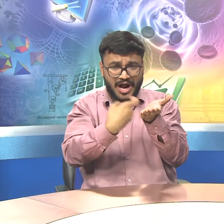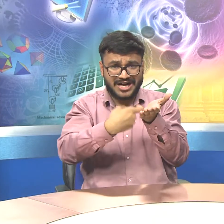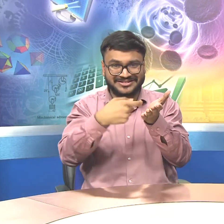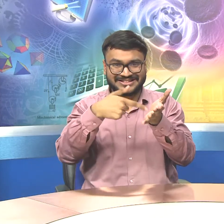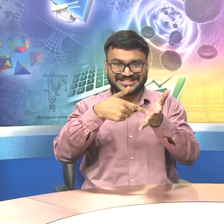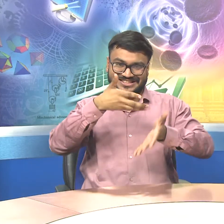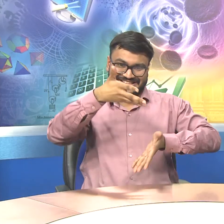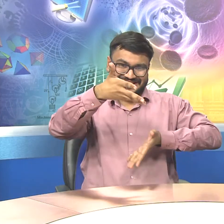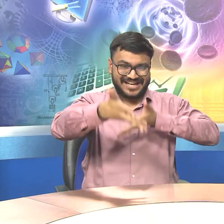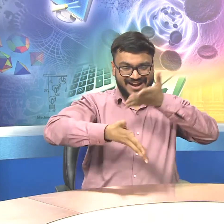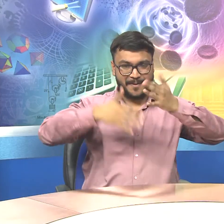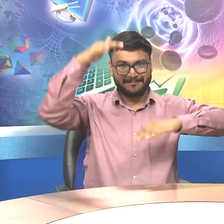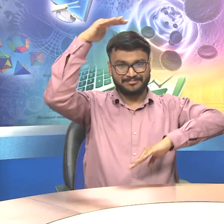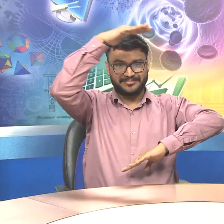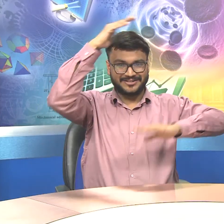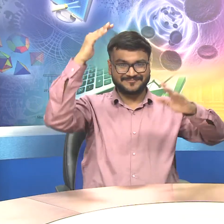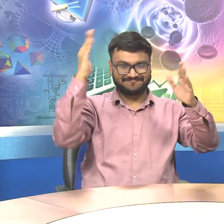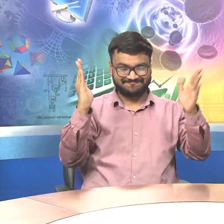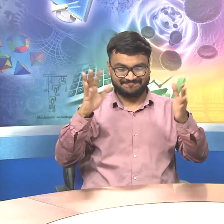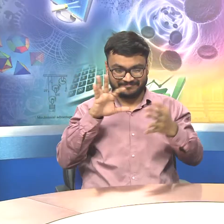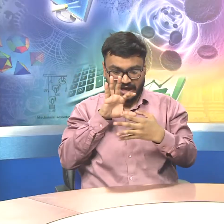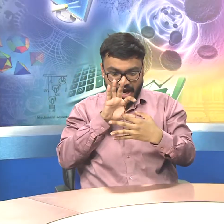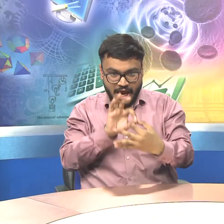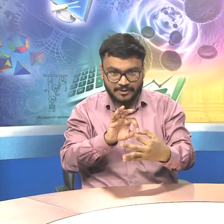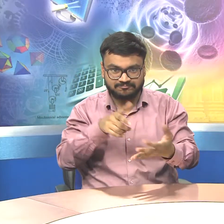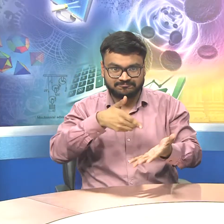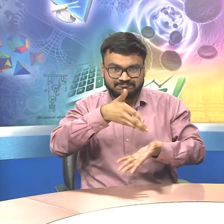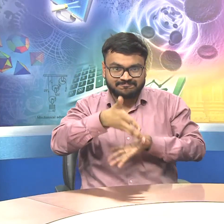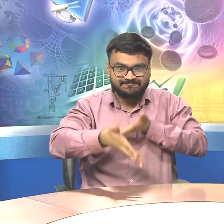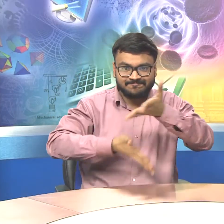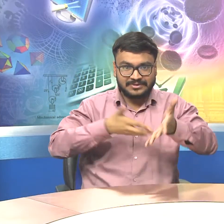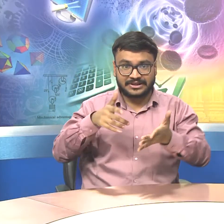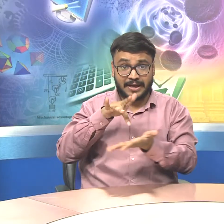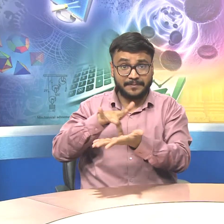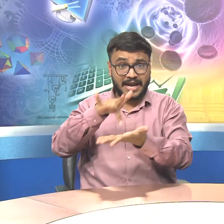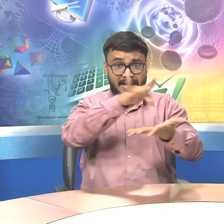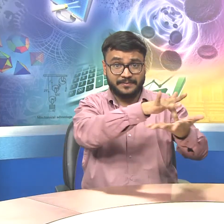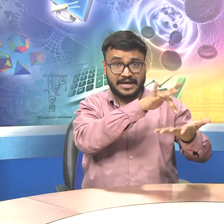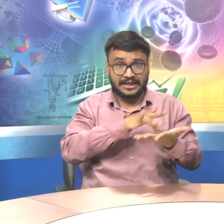There are grammar rules related to signing space.